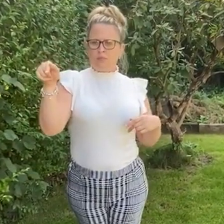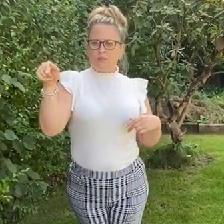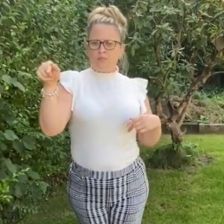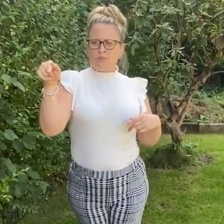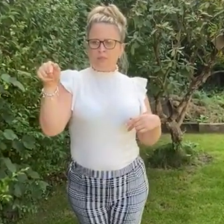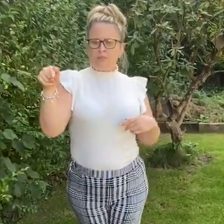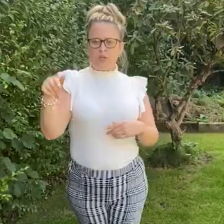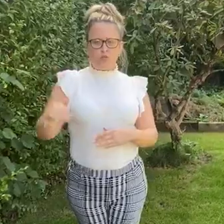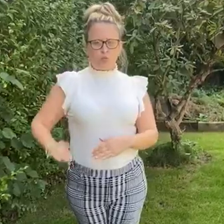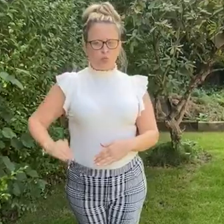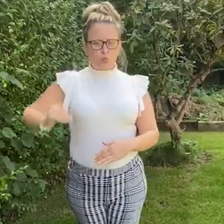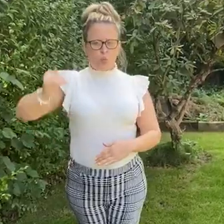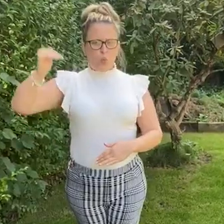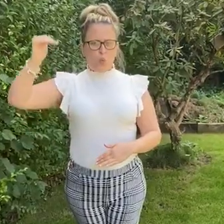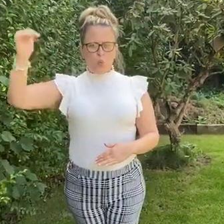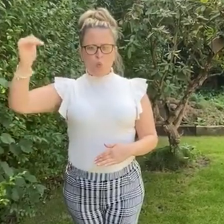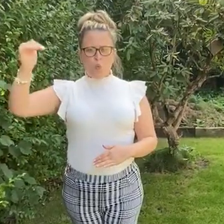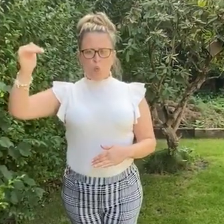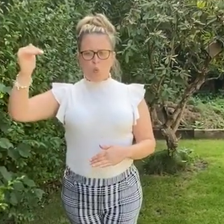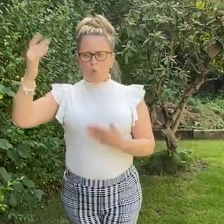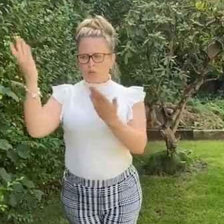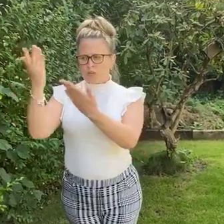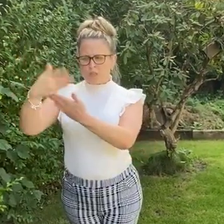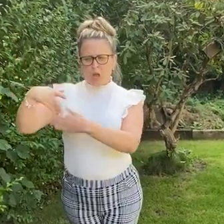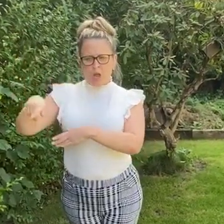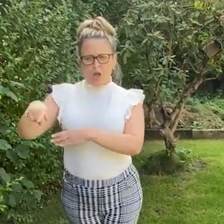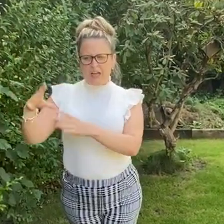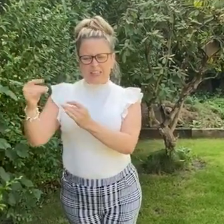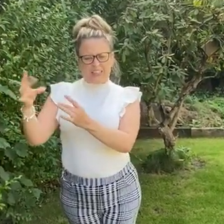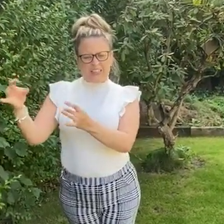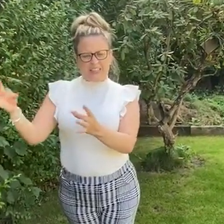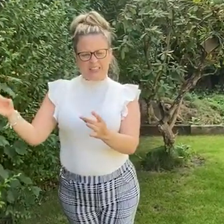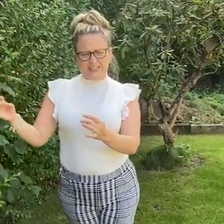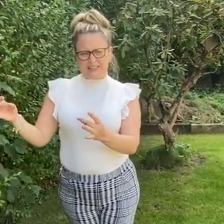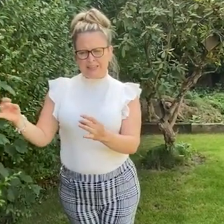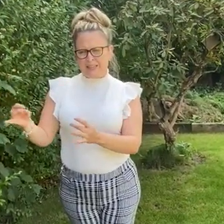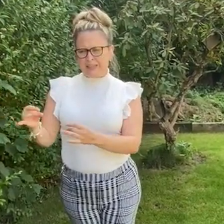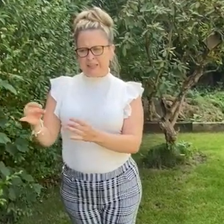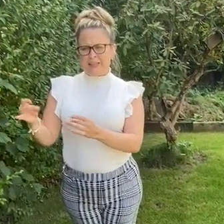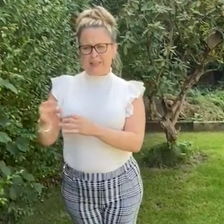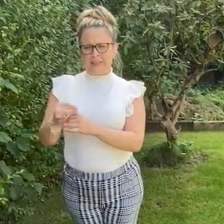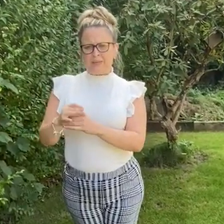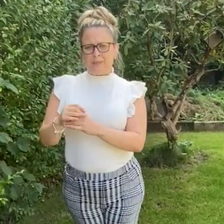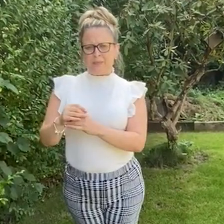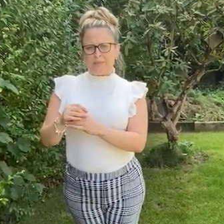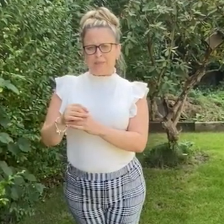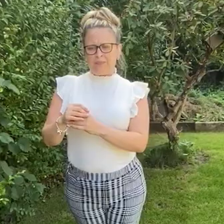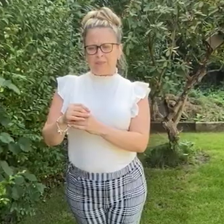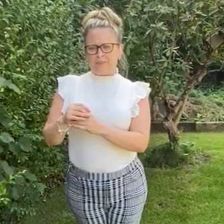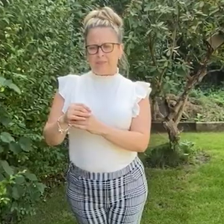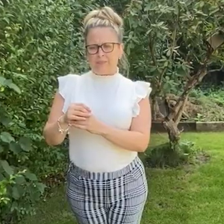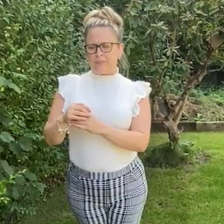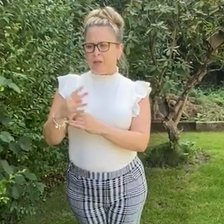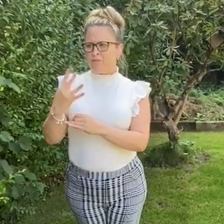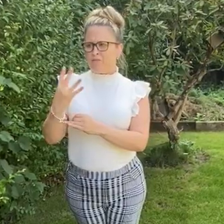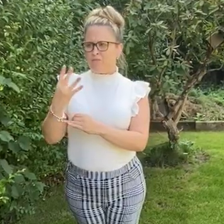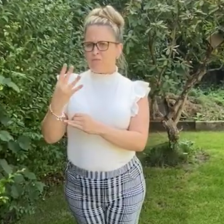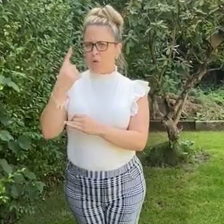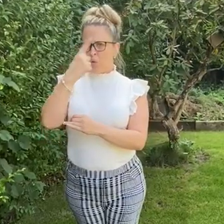sticky, and feathered and furred. It had four frightful heads. It